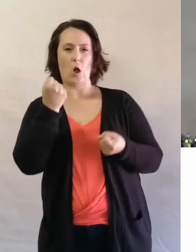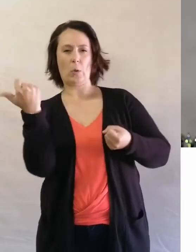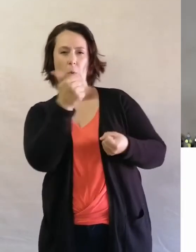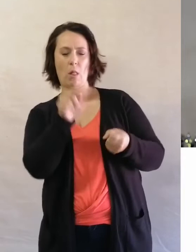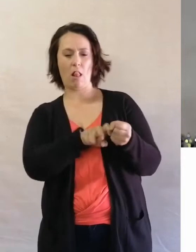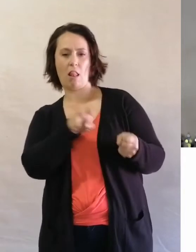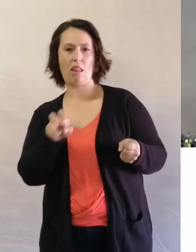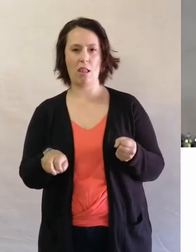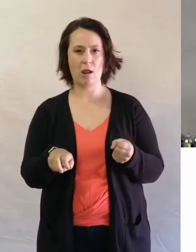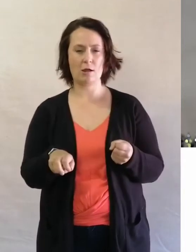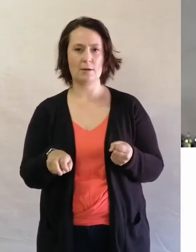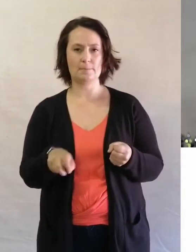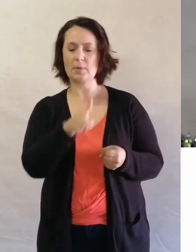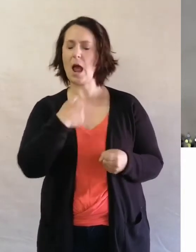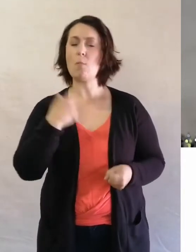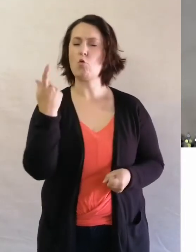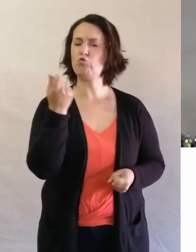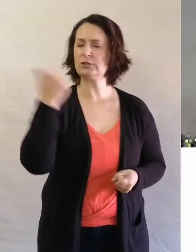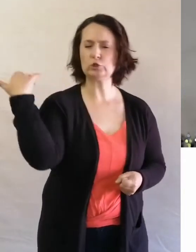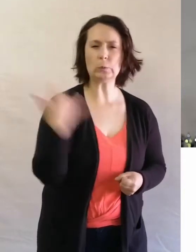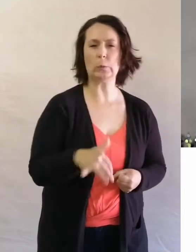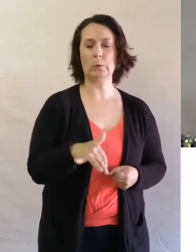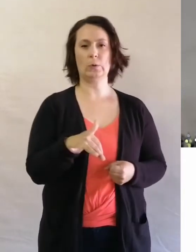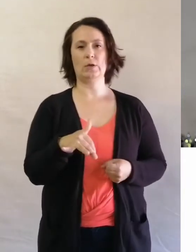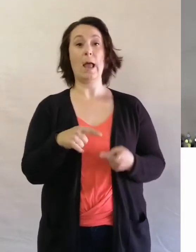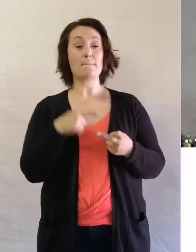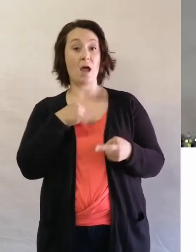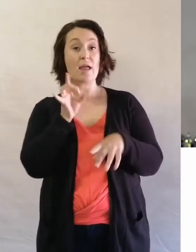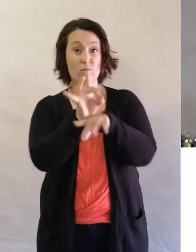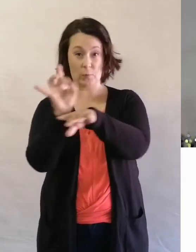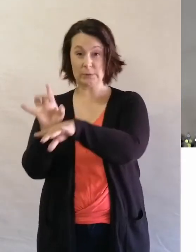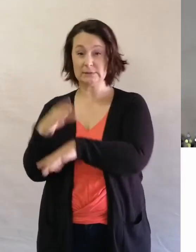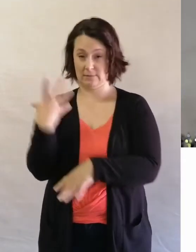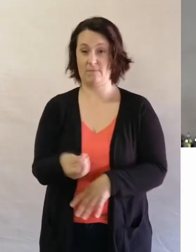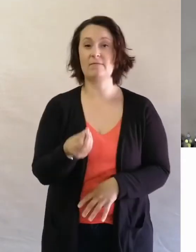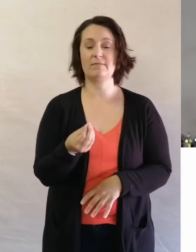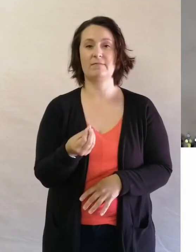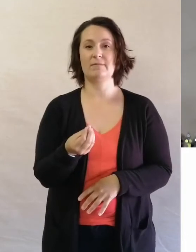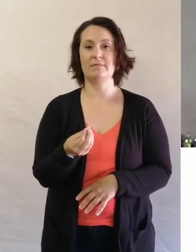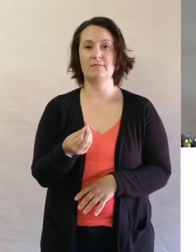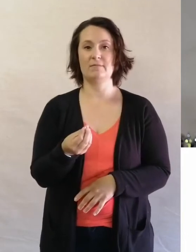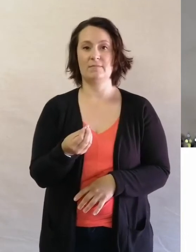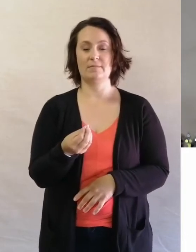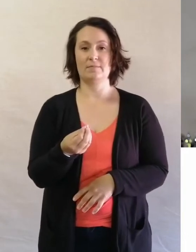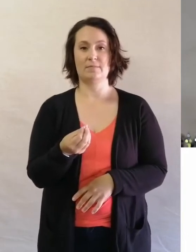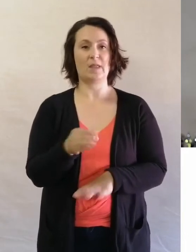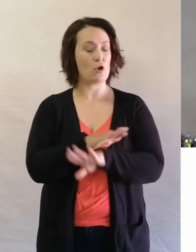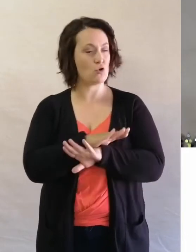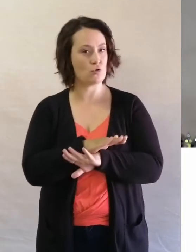he said to me, I am extremely rich. I am extremely influential. And I am not going to